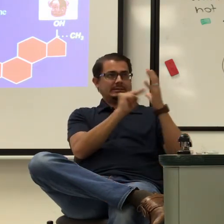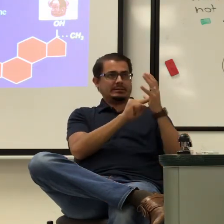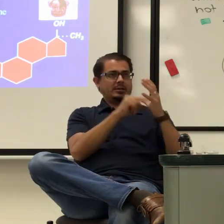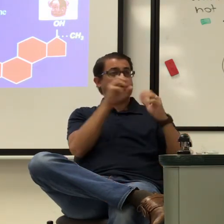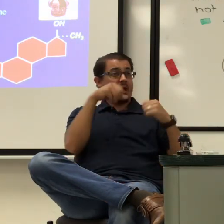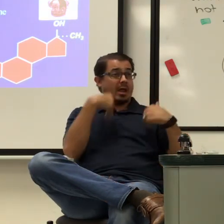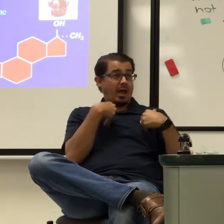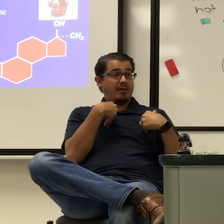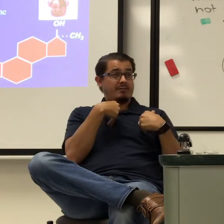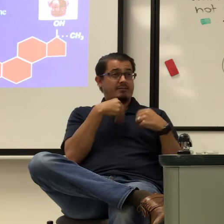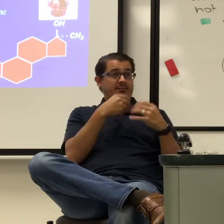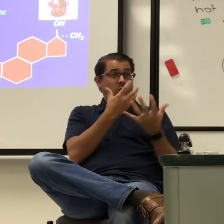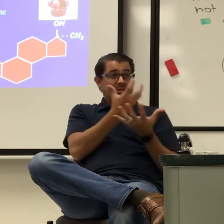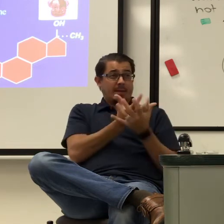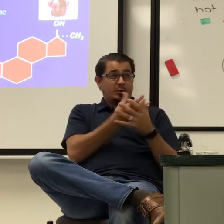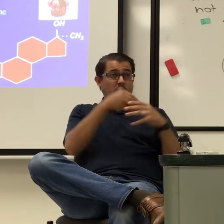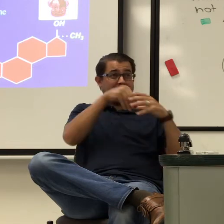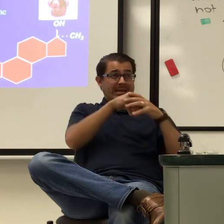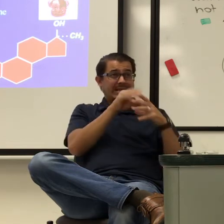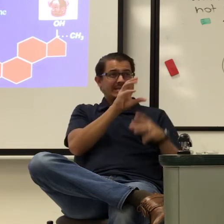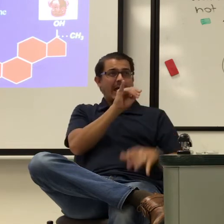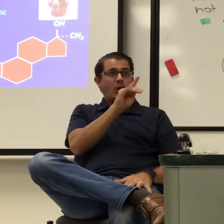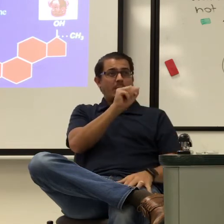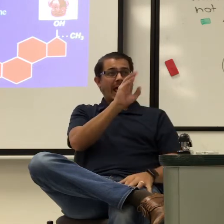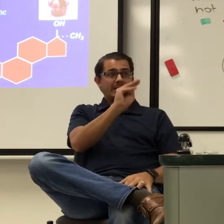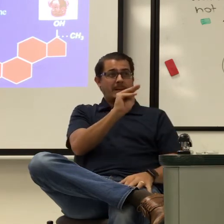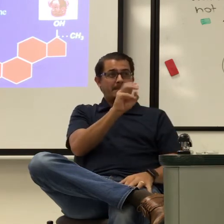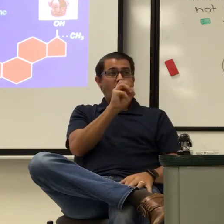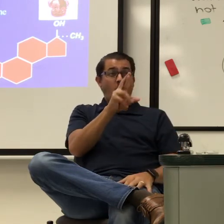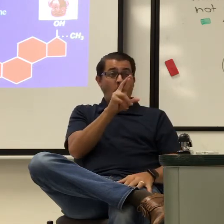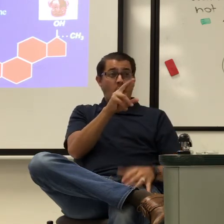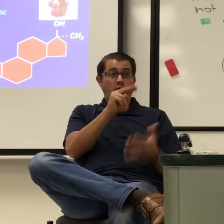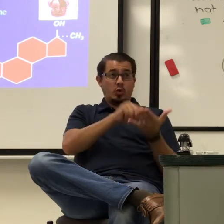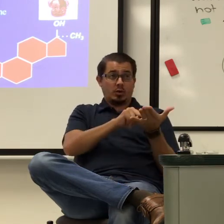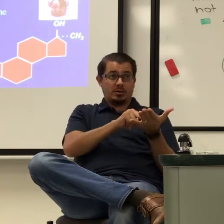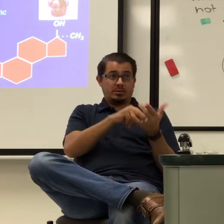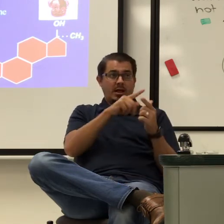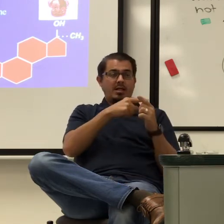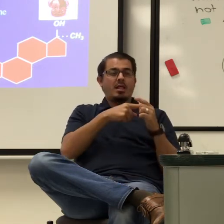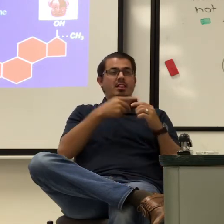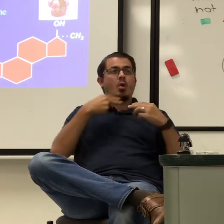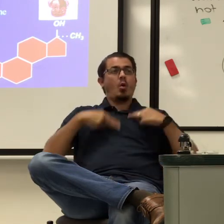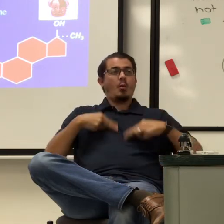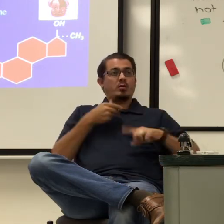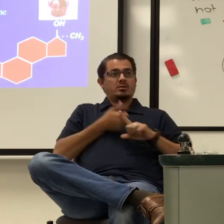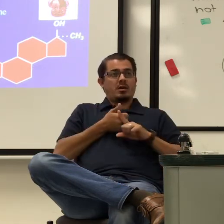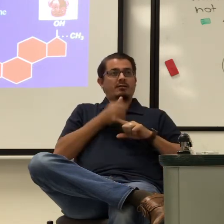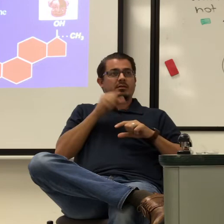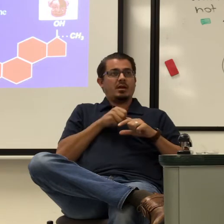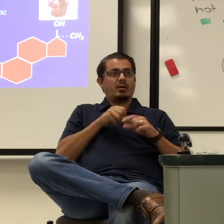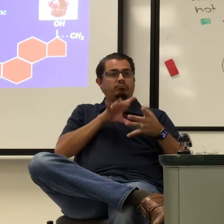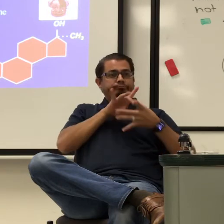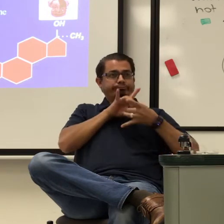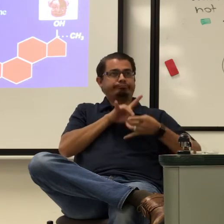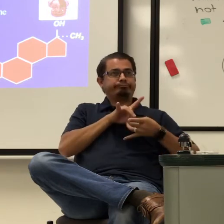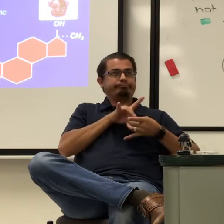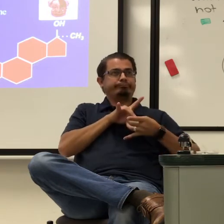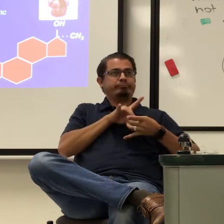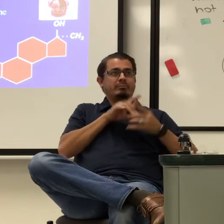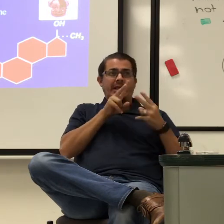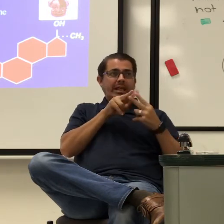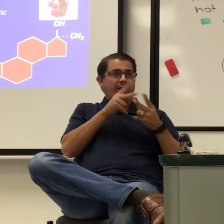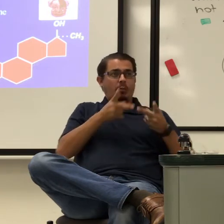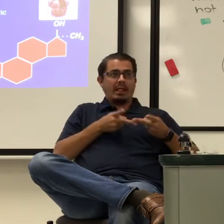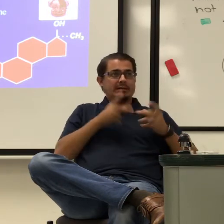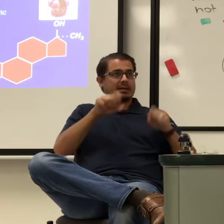that's in the cytoplasm or in the nucleus, and then the hormone can bind in either